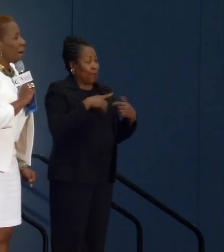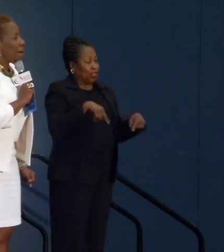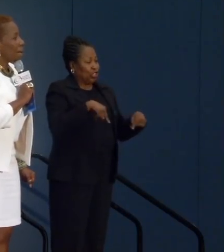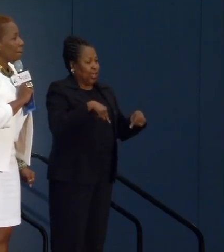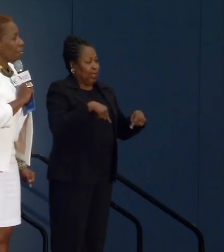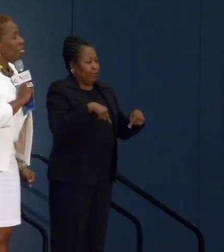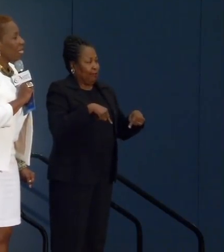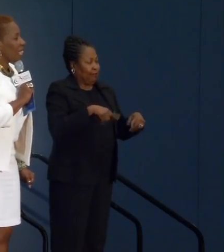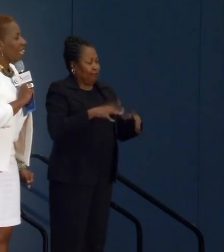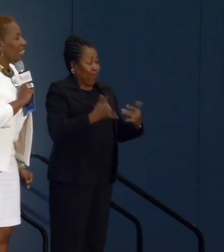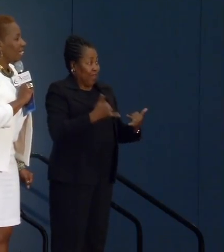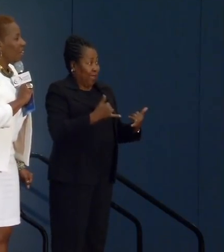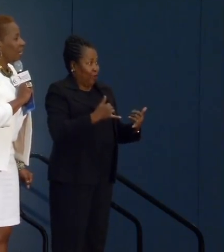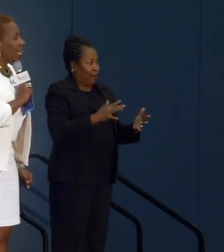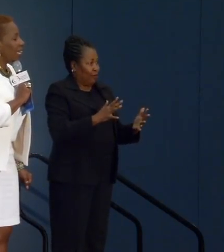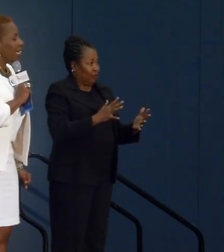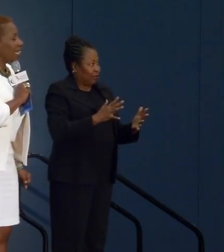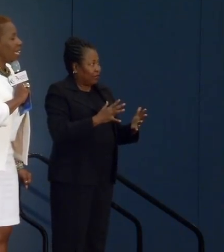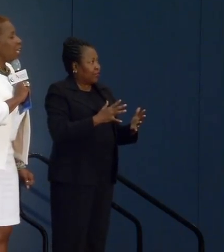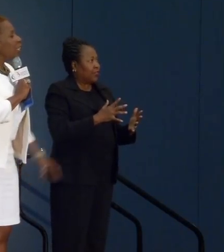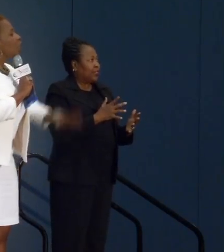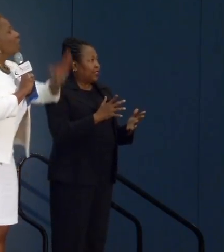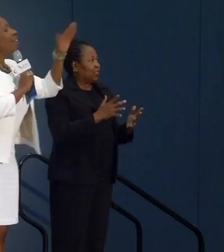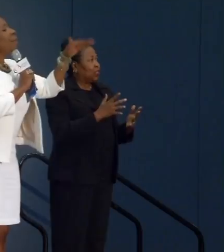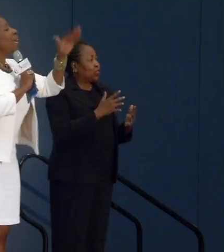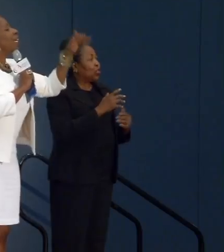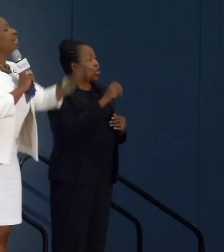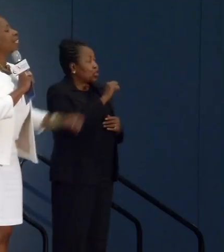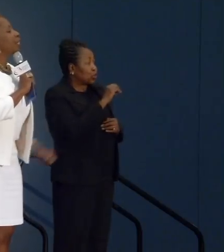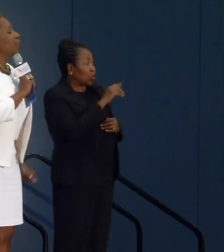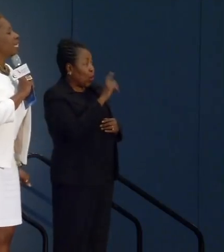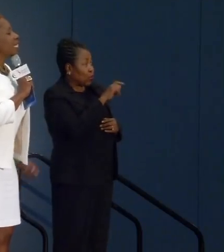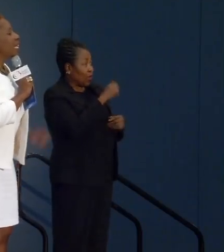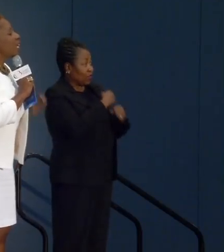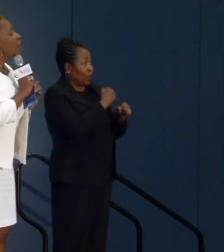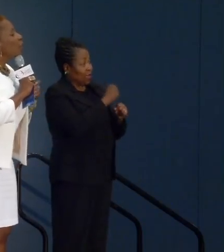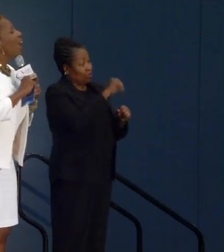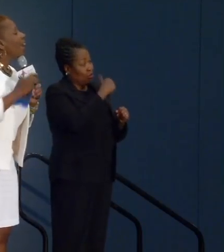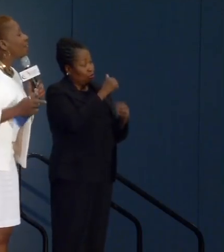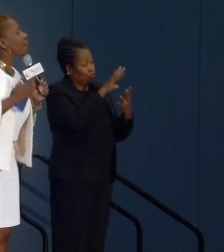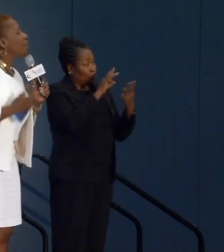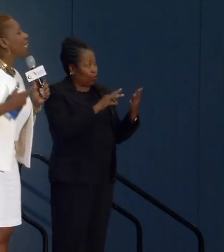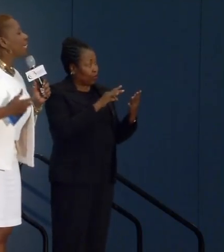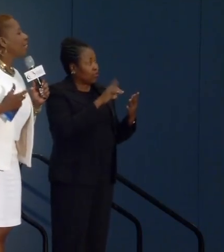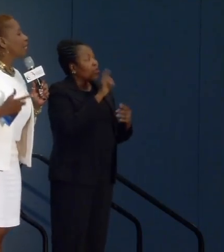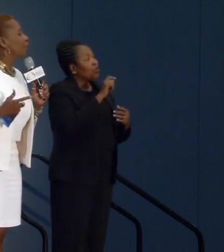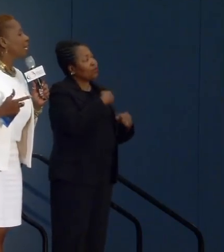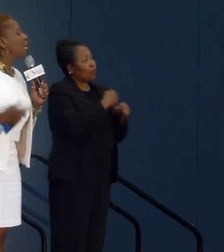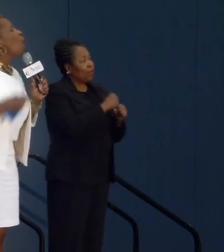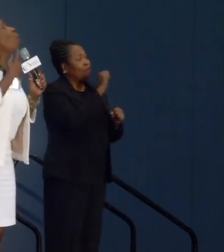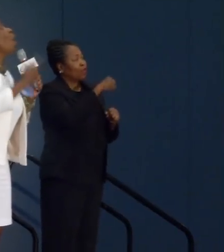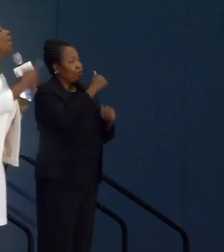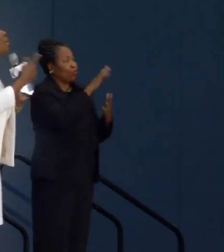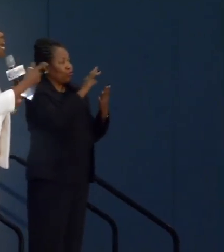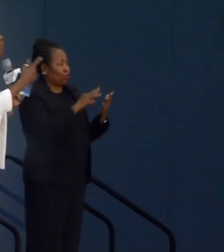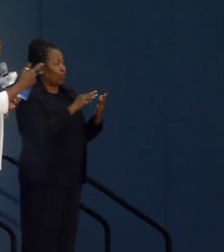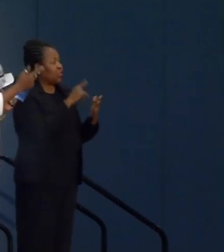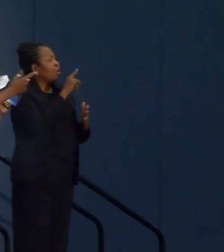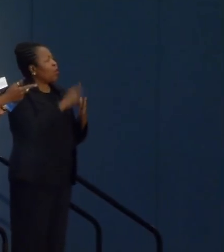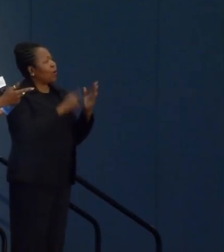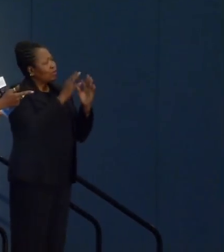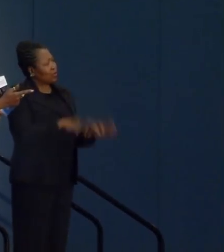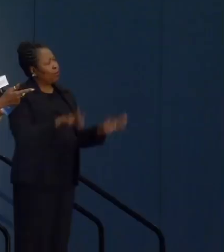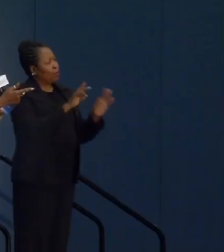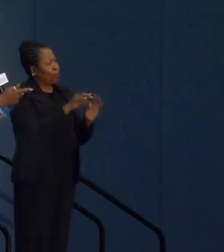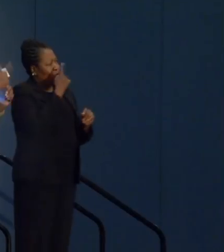shaking right now, having a difficult time. Okay. Falling apart. So you have to make another choice. What do you do? You have to make another choice. What matters